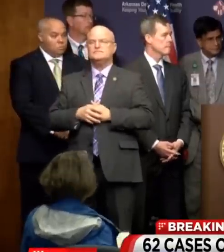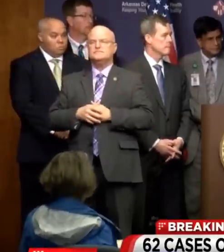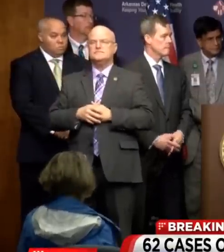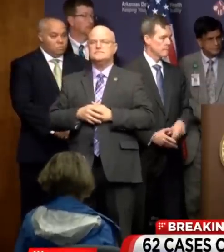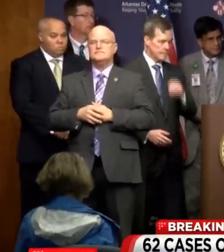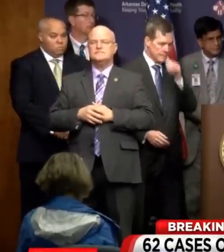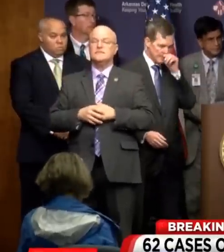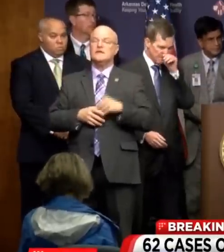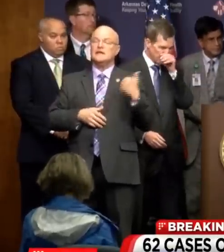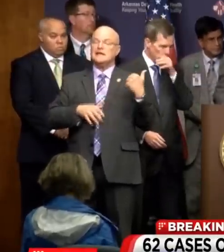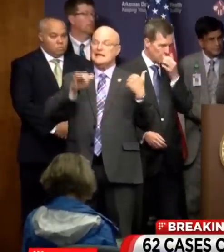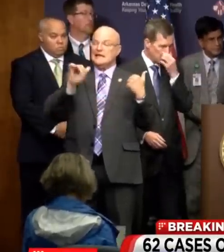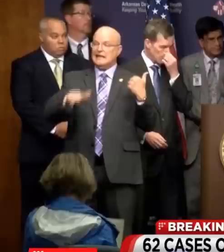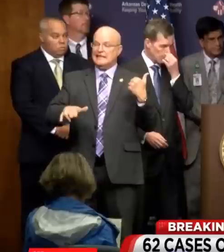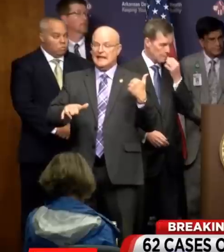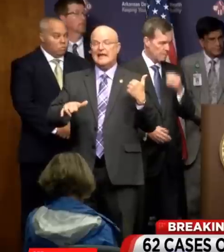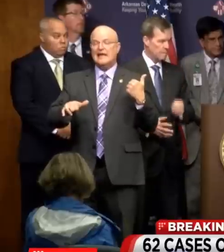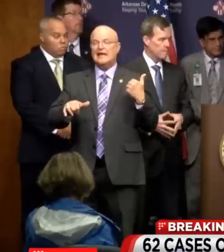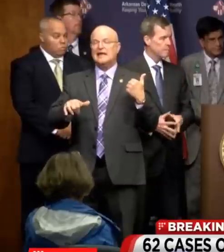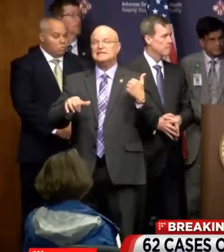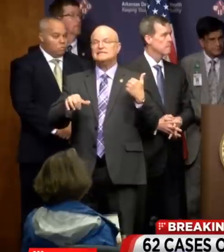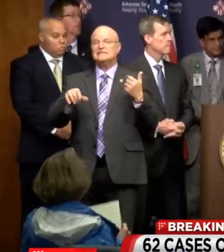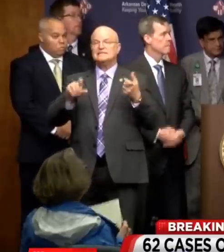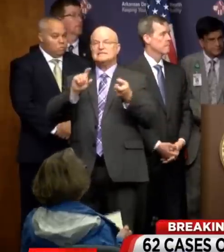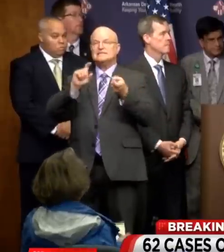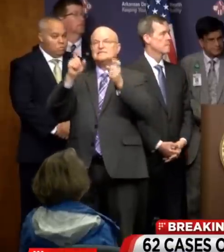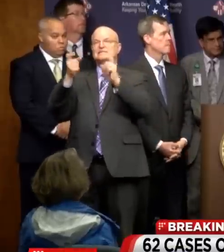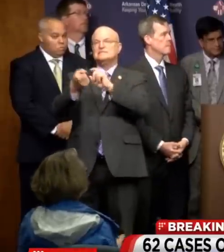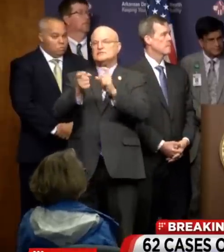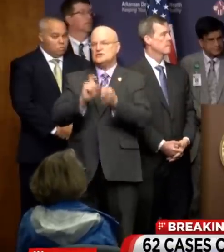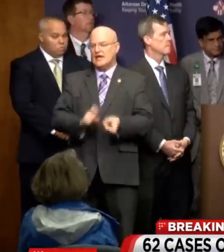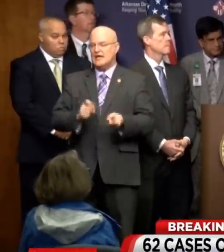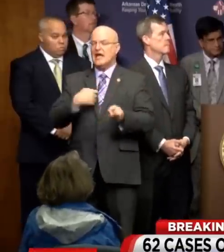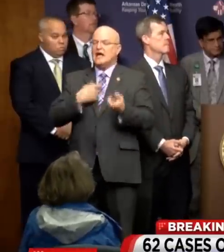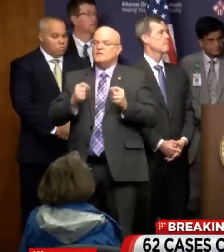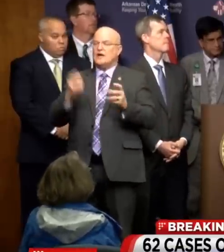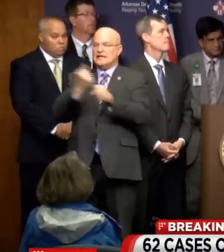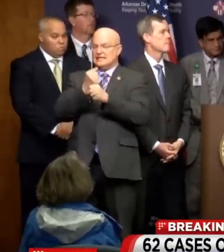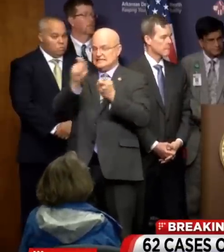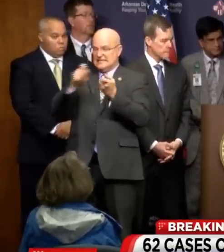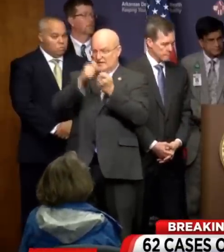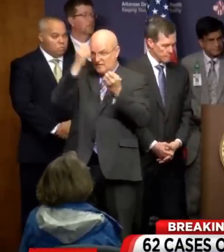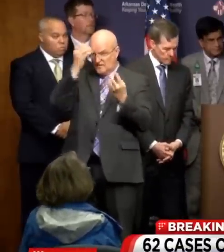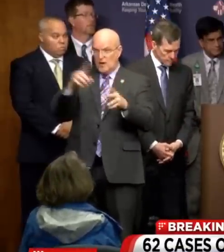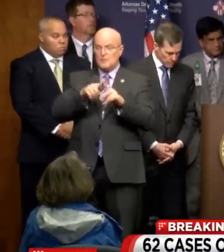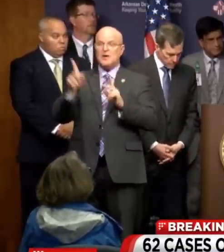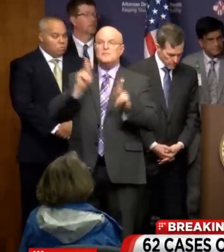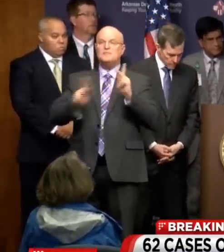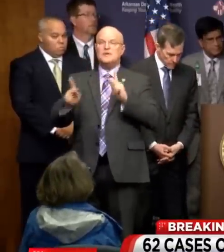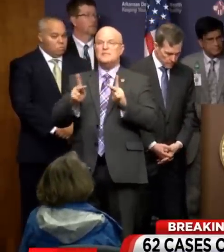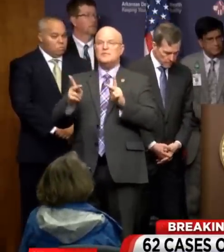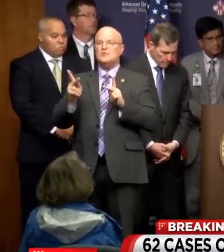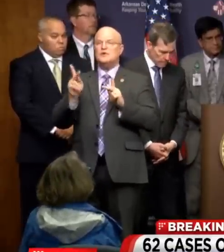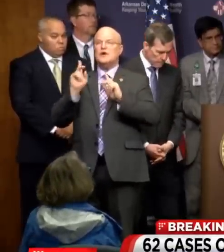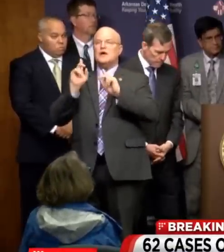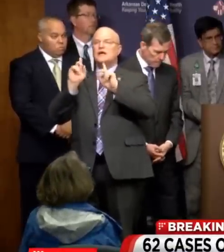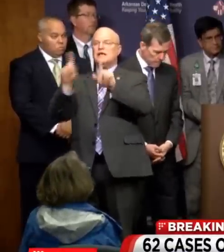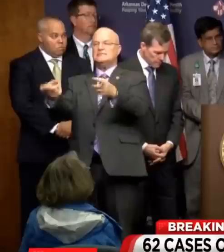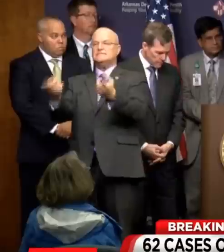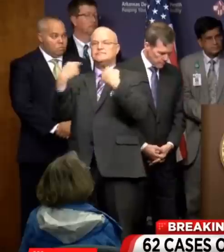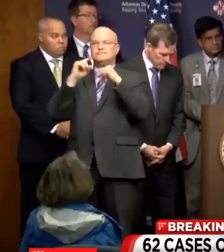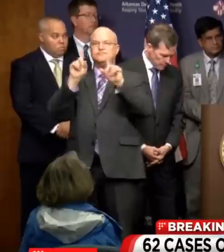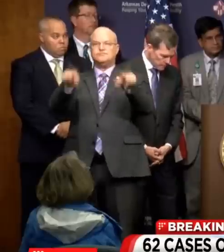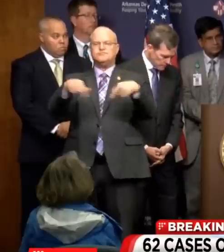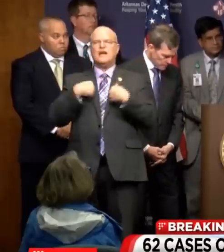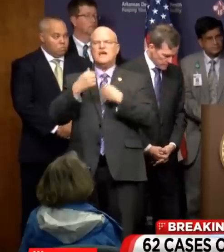That's very dynamic, and I really am going to try and get you accurate information, but there's people coming and going. We really